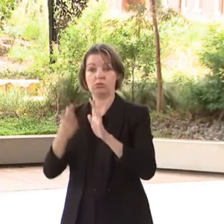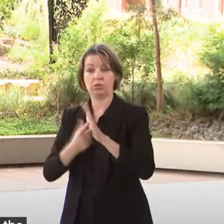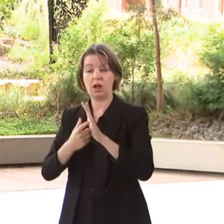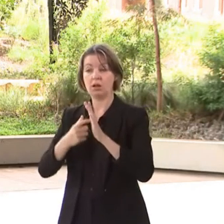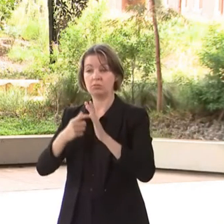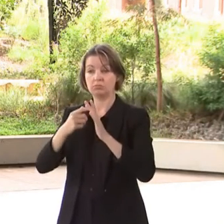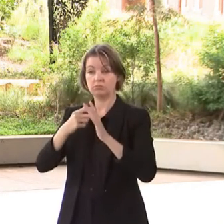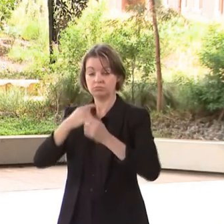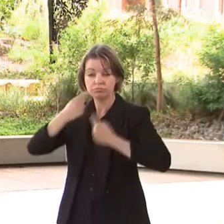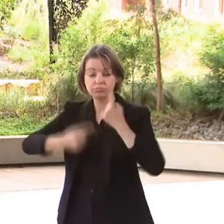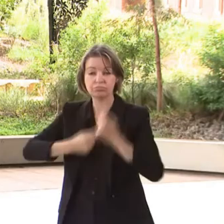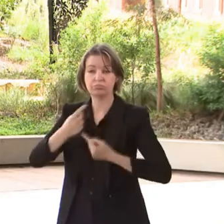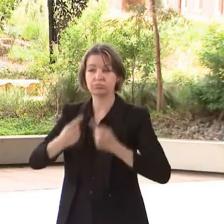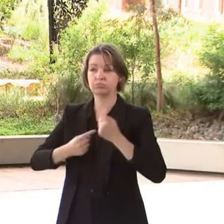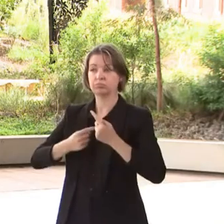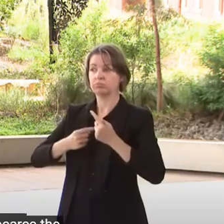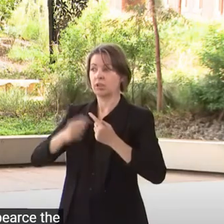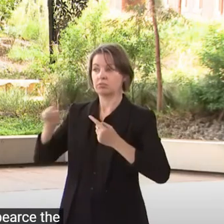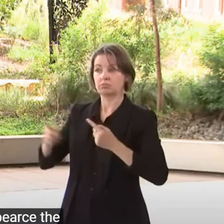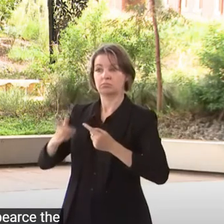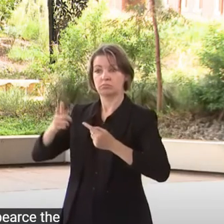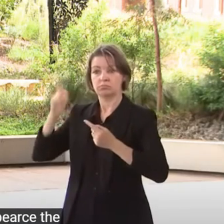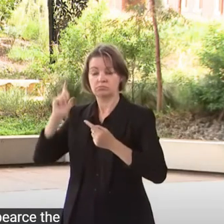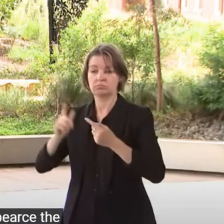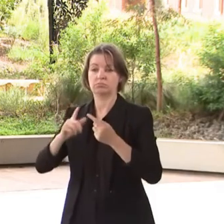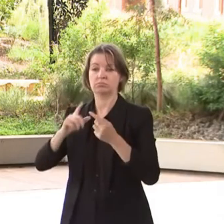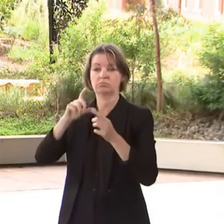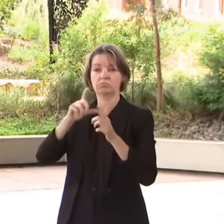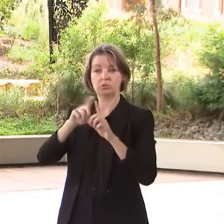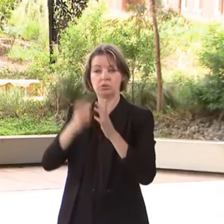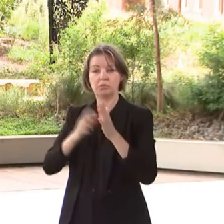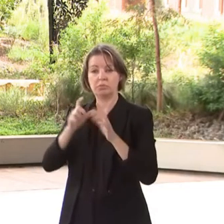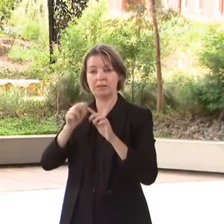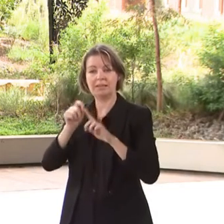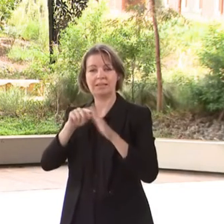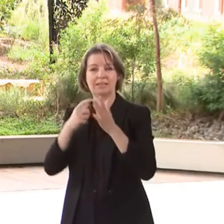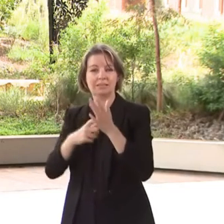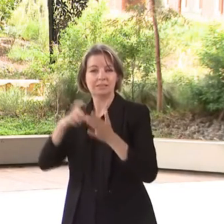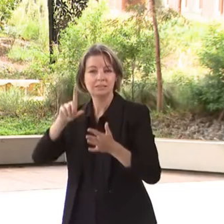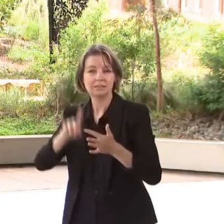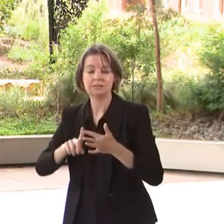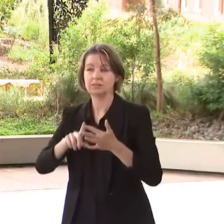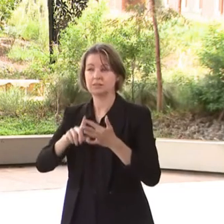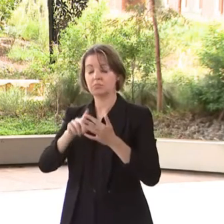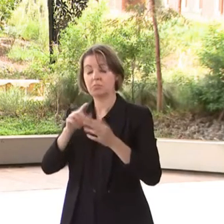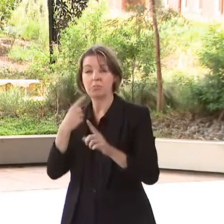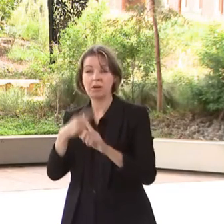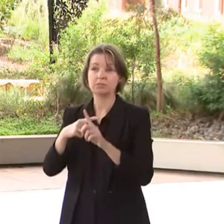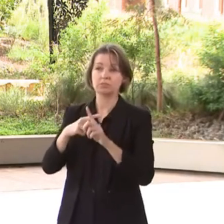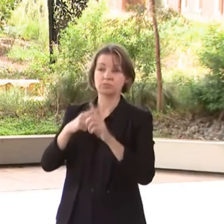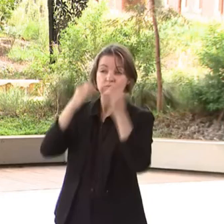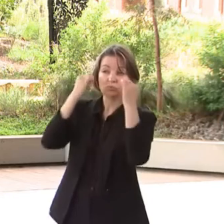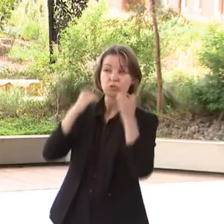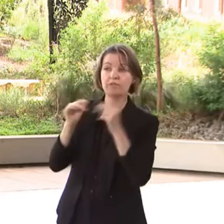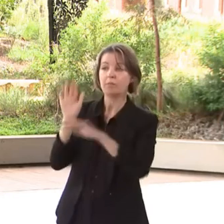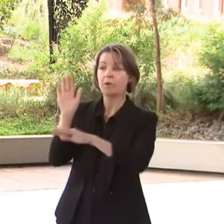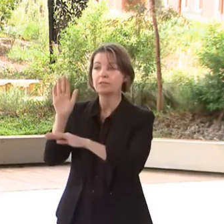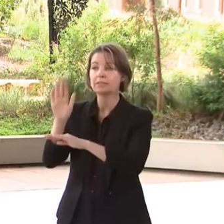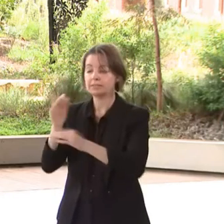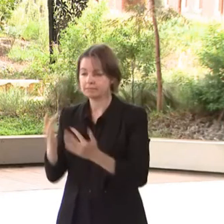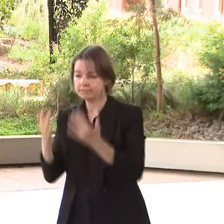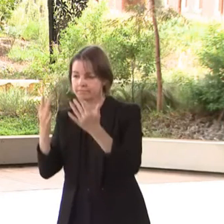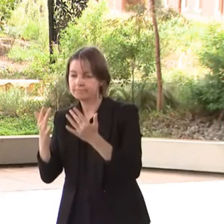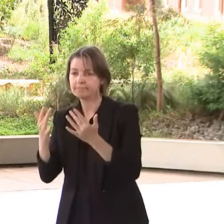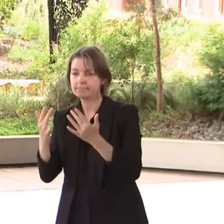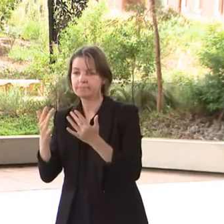information provided by Susan Pearce, the information that is very clear in the evidence globally, that getting vaccinated and getting